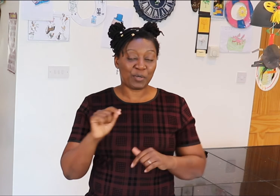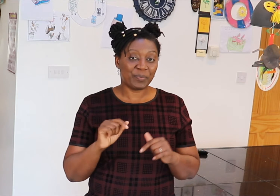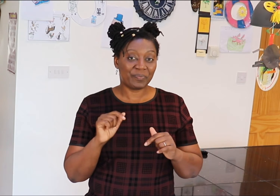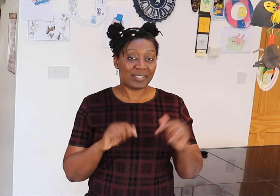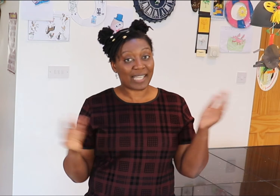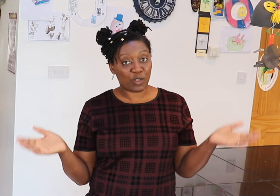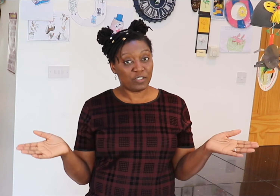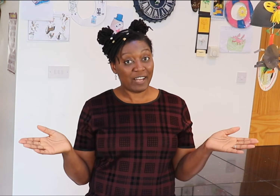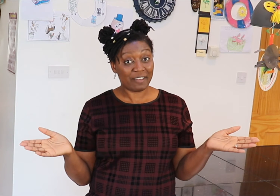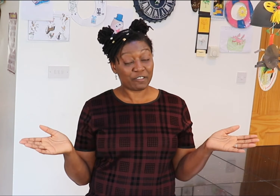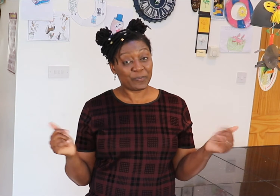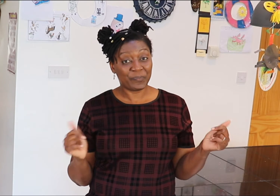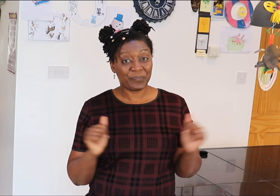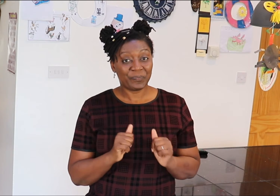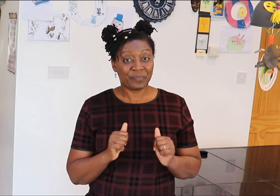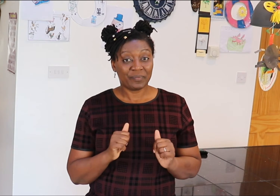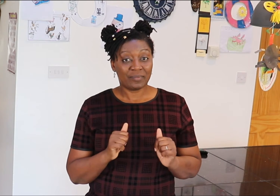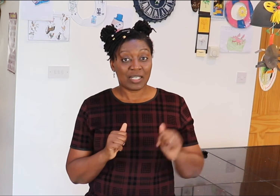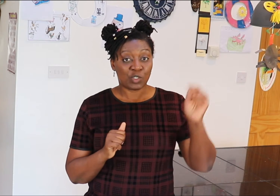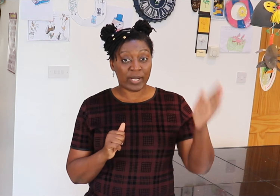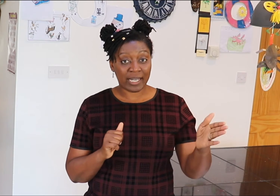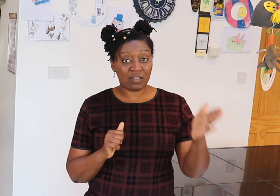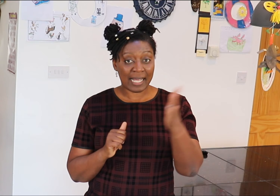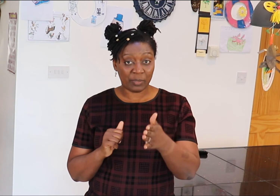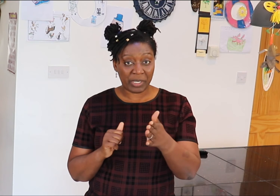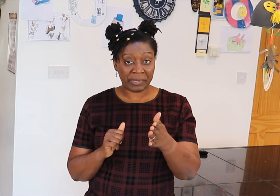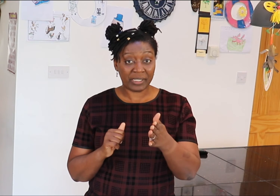So, cycle of life. So when the girl has a period,